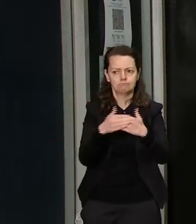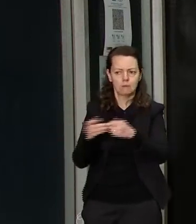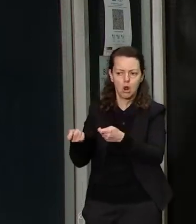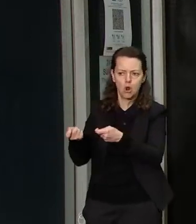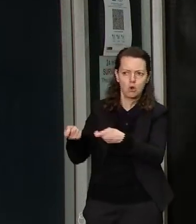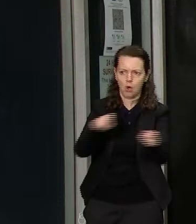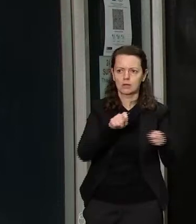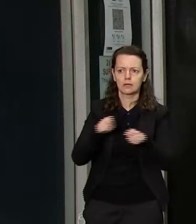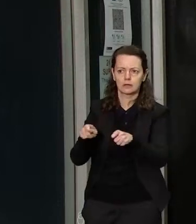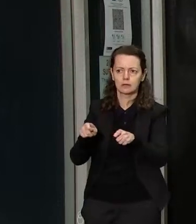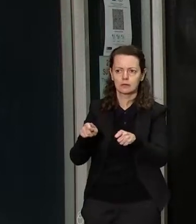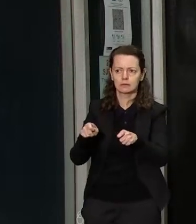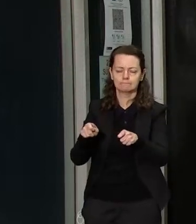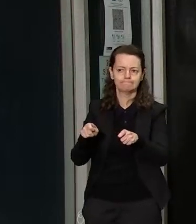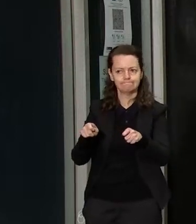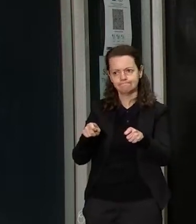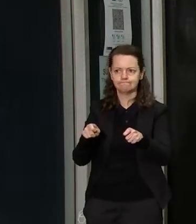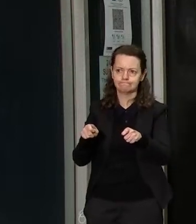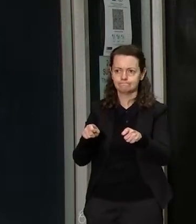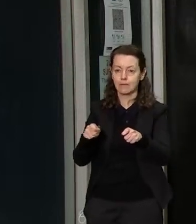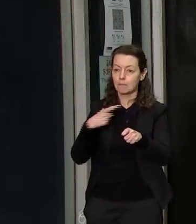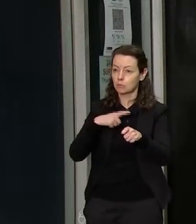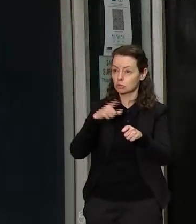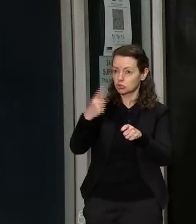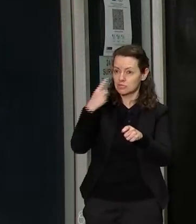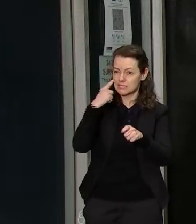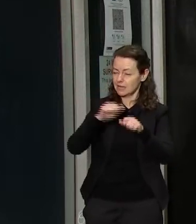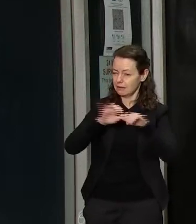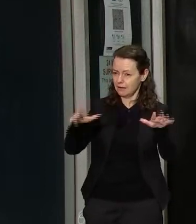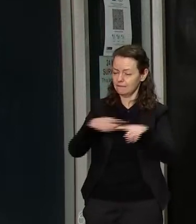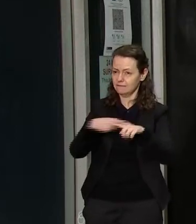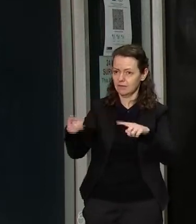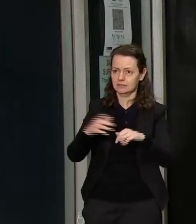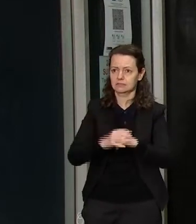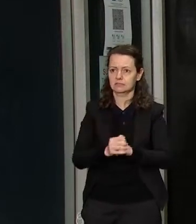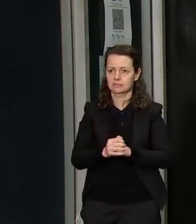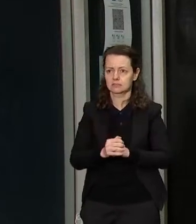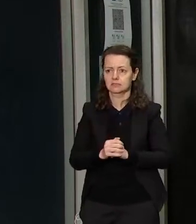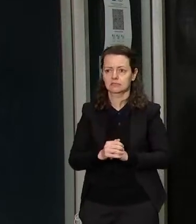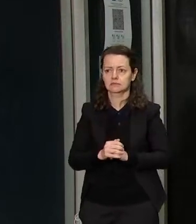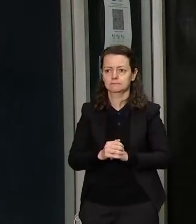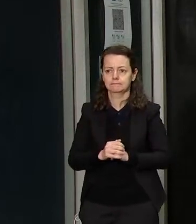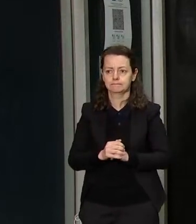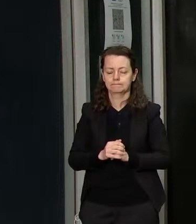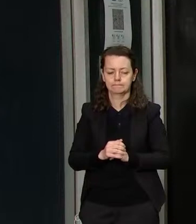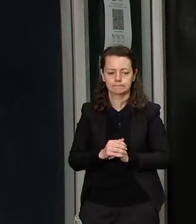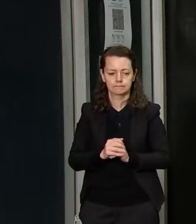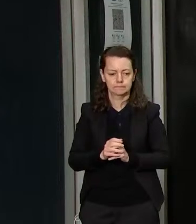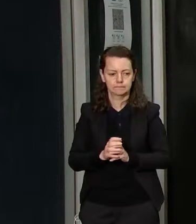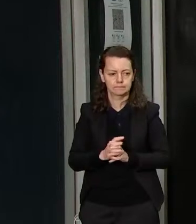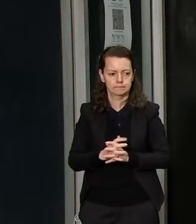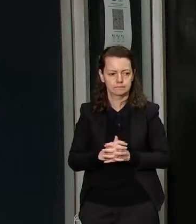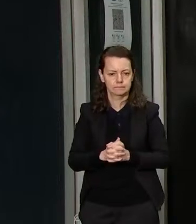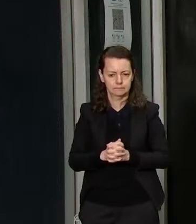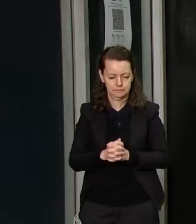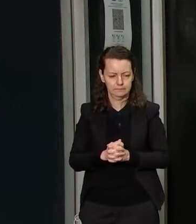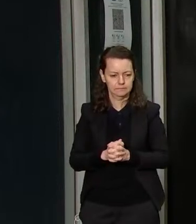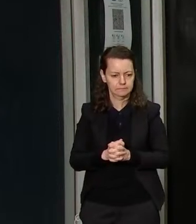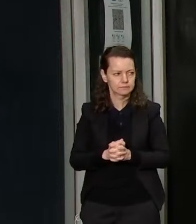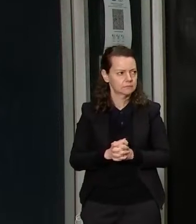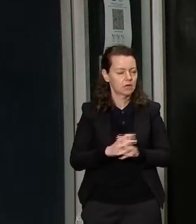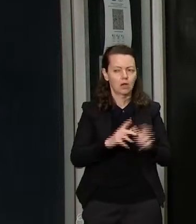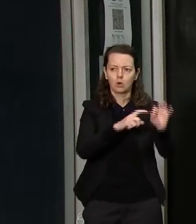really infect thousands of people within a matter of weeks. Last question from Brett, please. Thanks. On